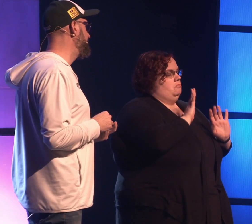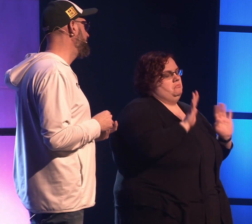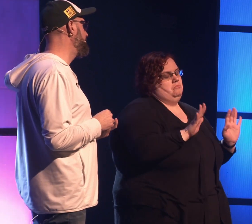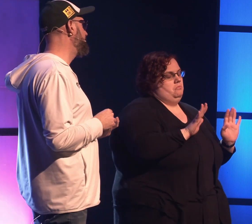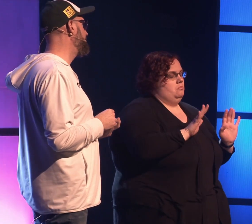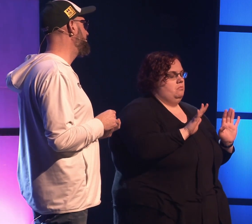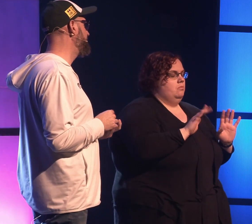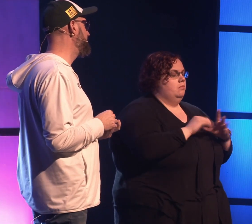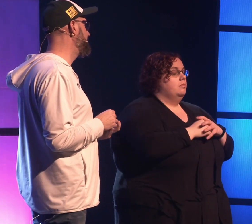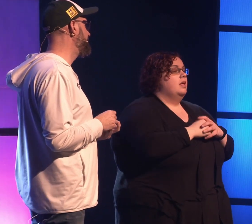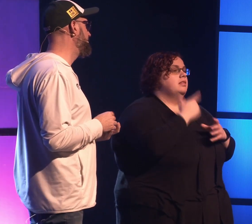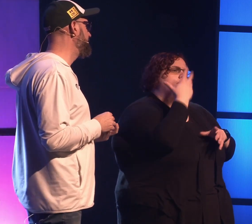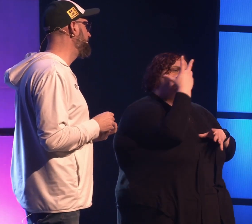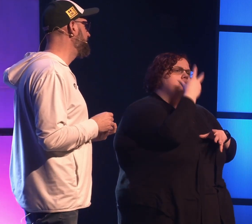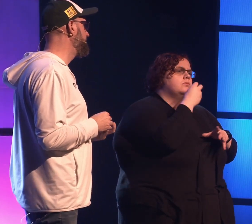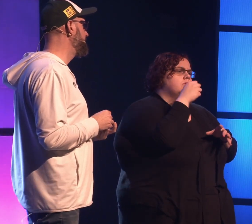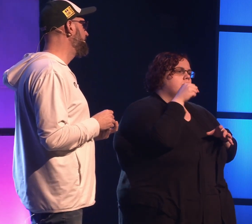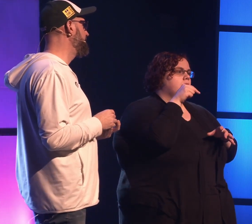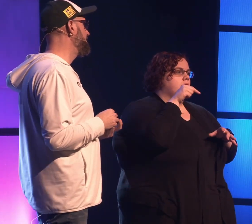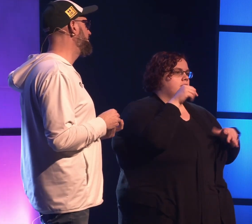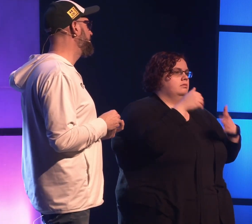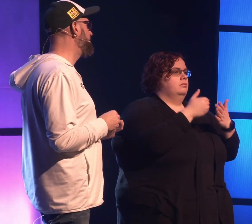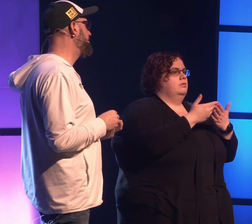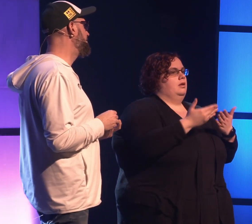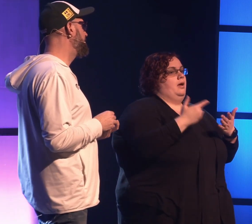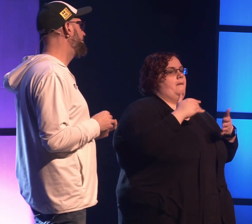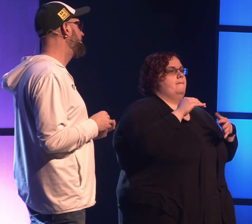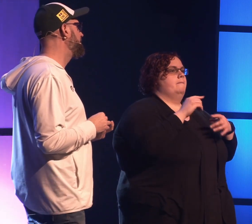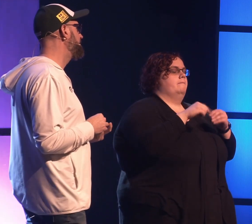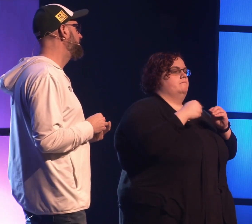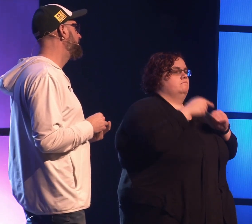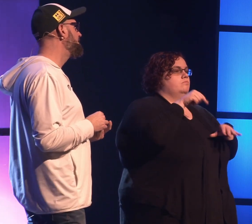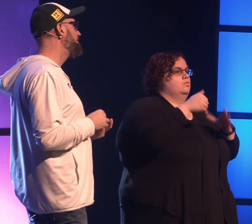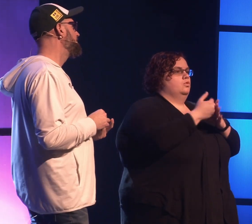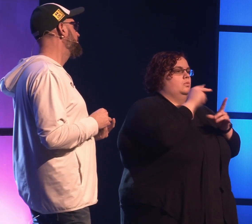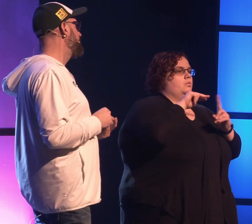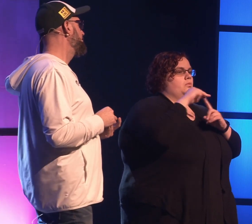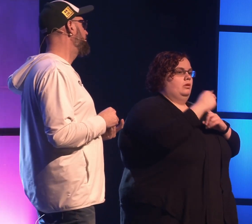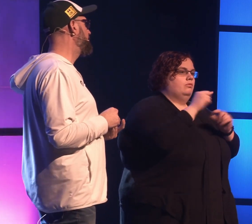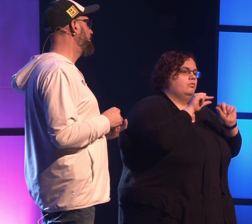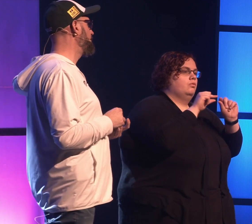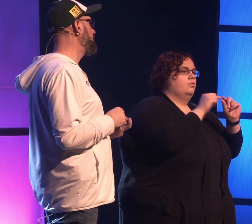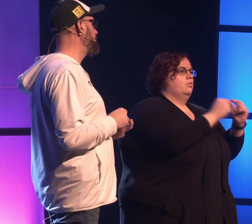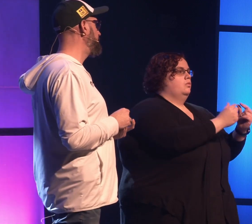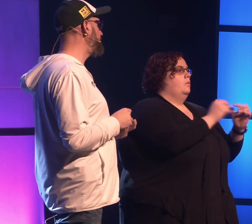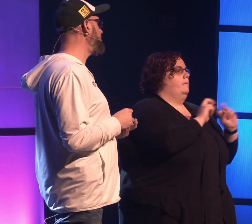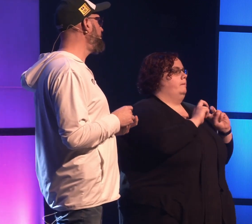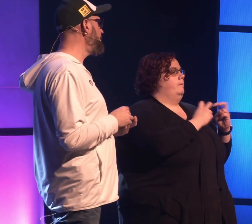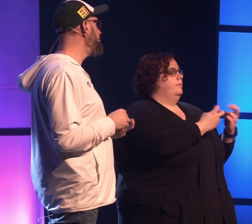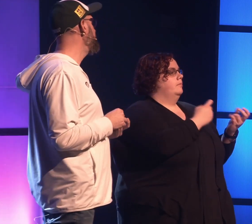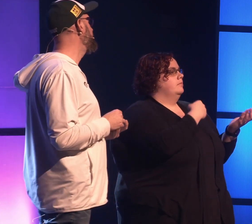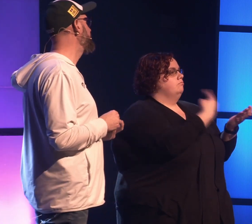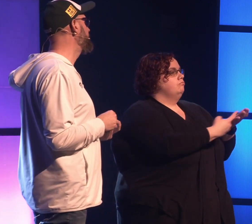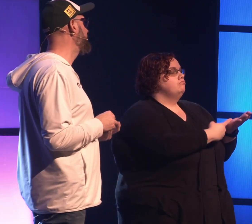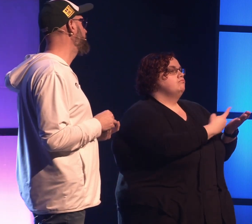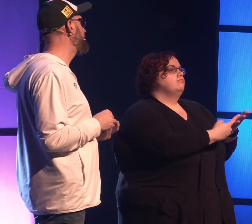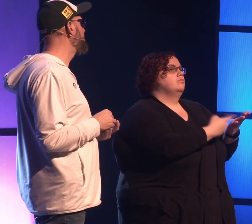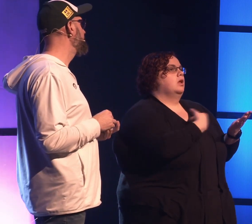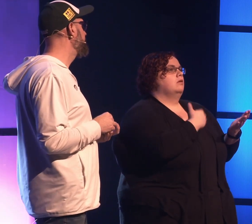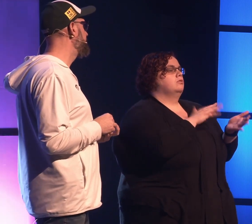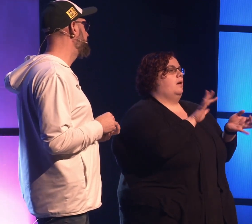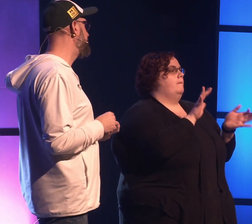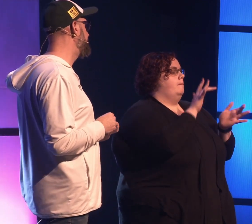doubt. And that was the beautiful thing about these Fresh Perspective groups, is it was just like a blank sheet to be able to